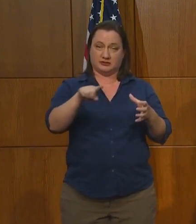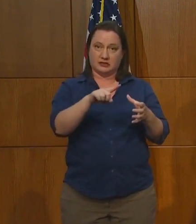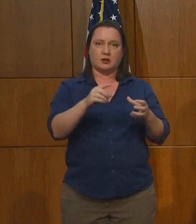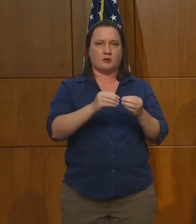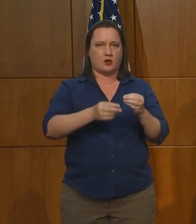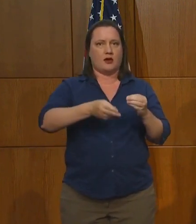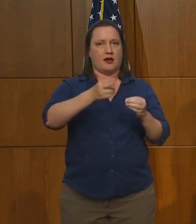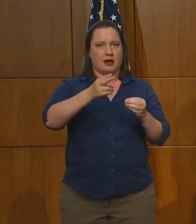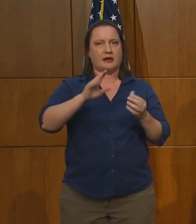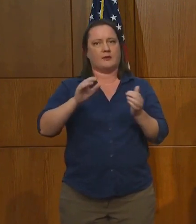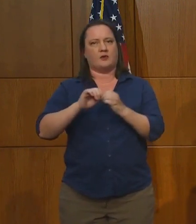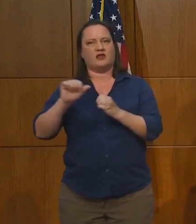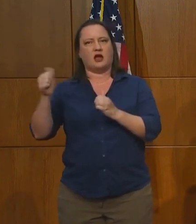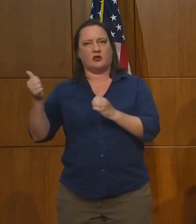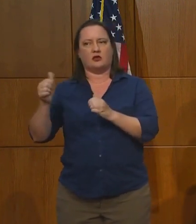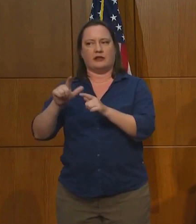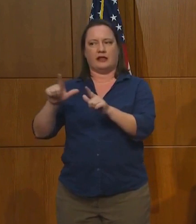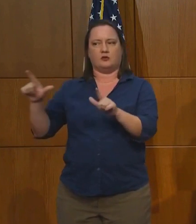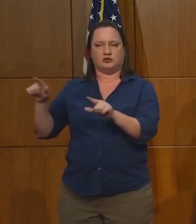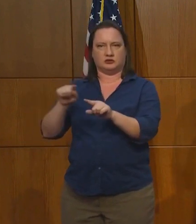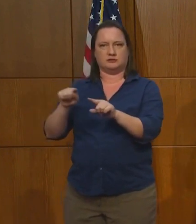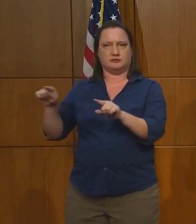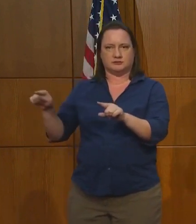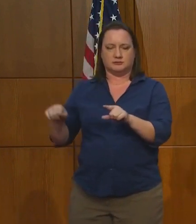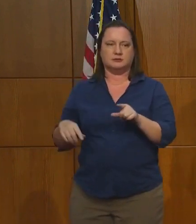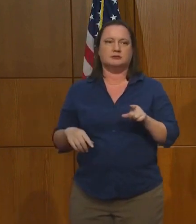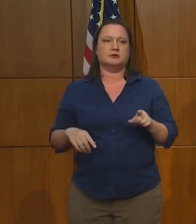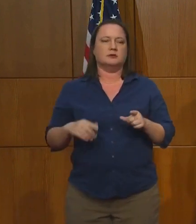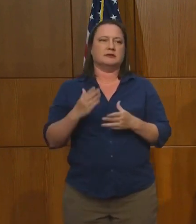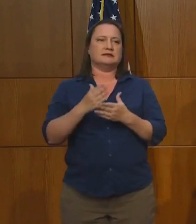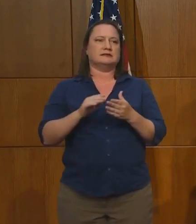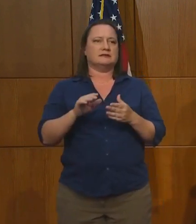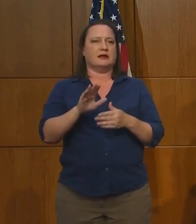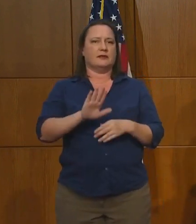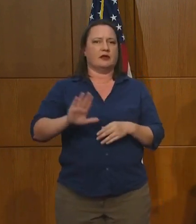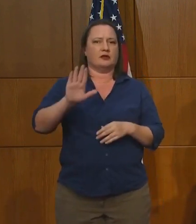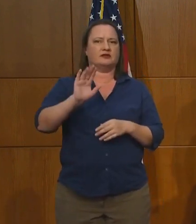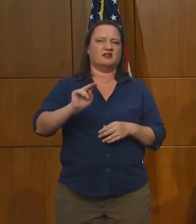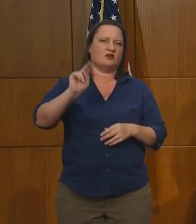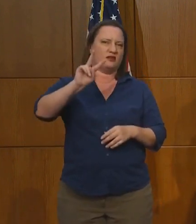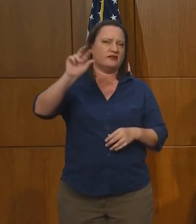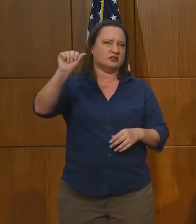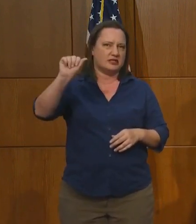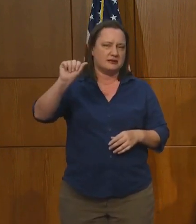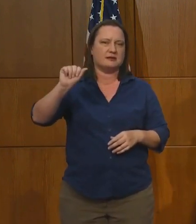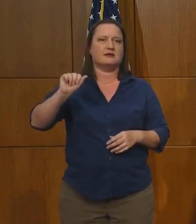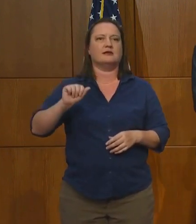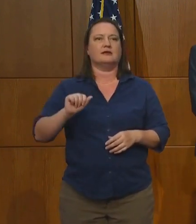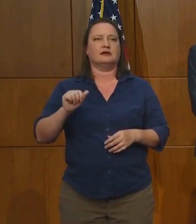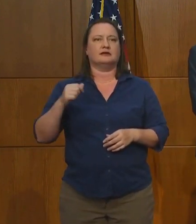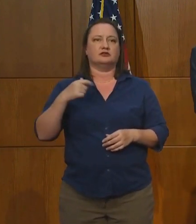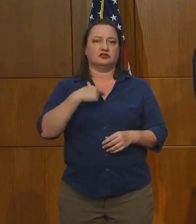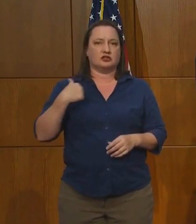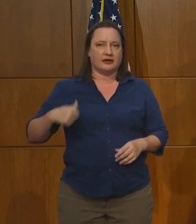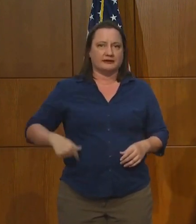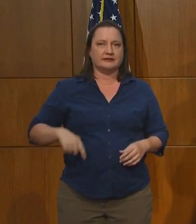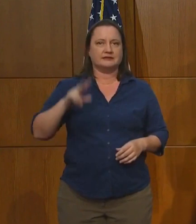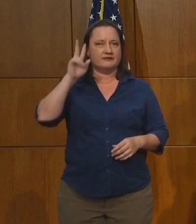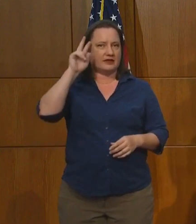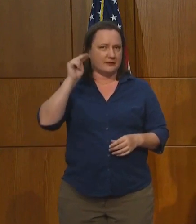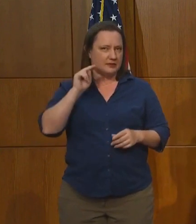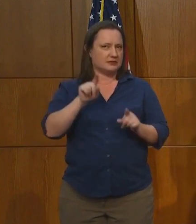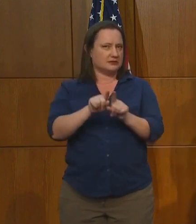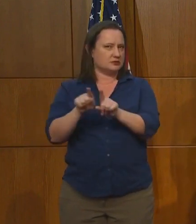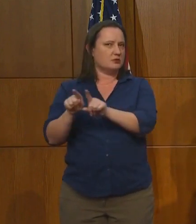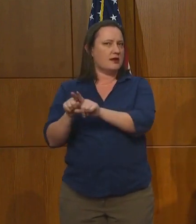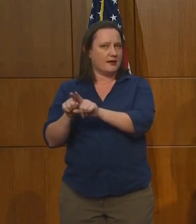non-English-speaking populations, but in certain areas such as in Northern Virginia, Chinese, Vietnamese, for example,